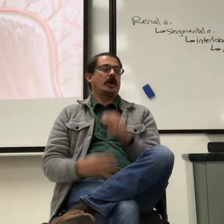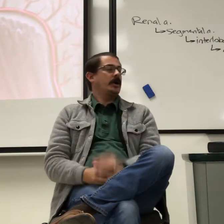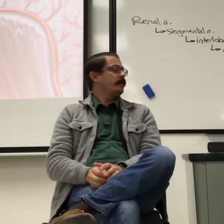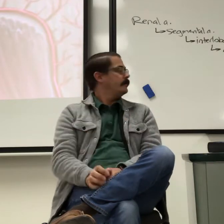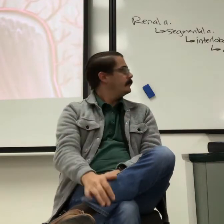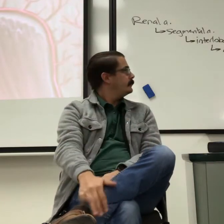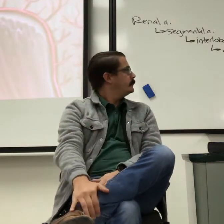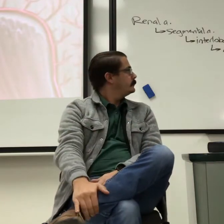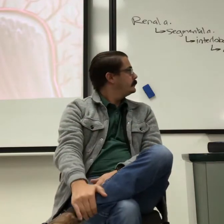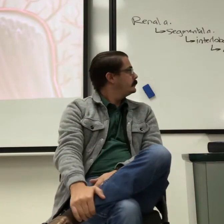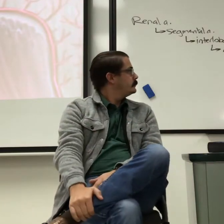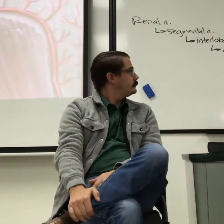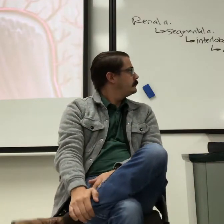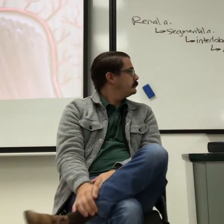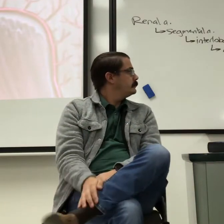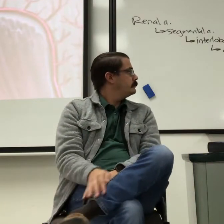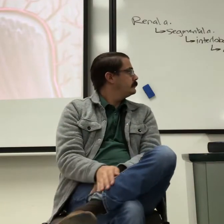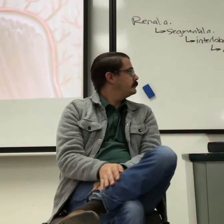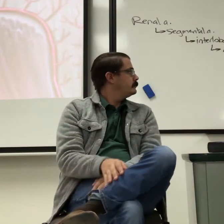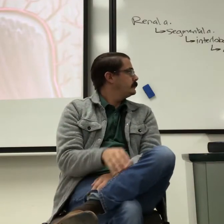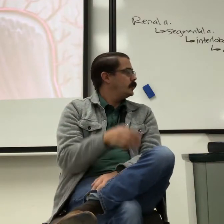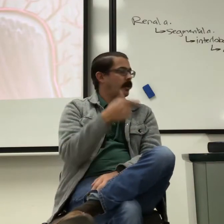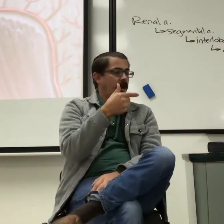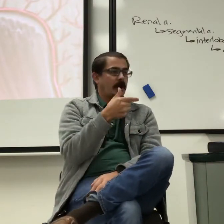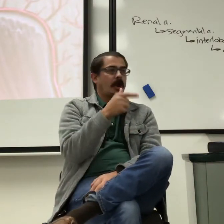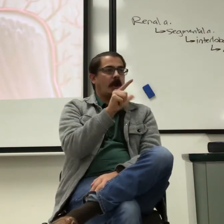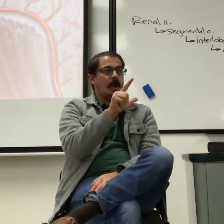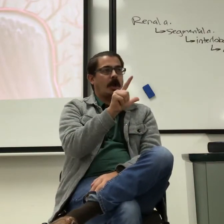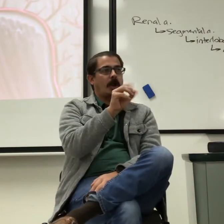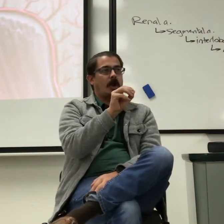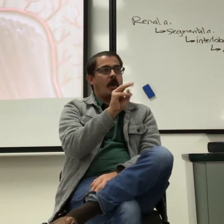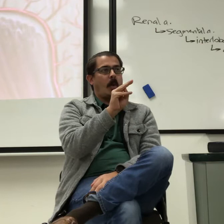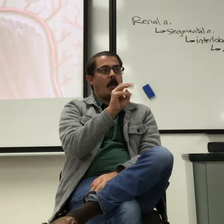arteriole, and that goes right to glomerulus.